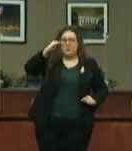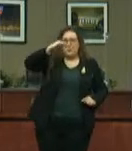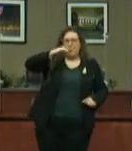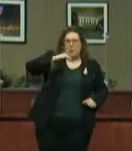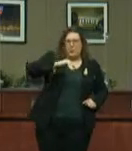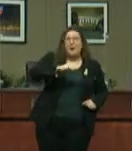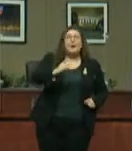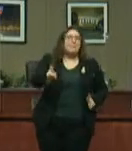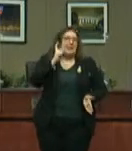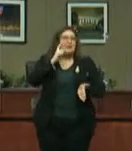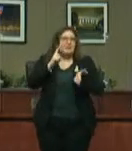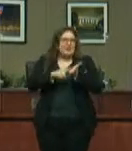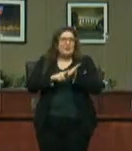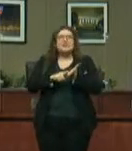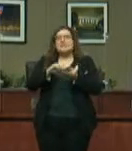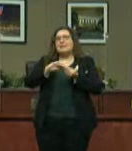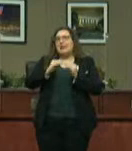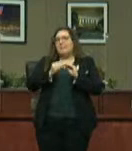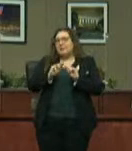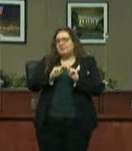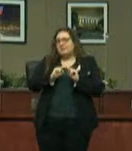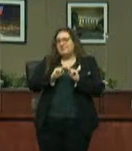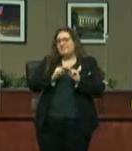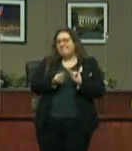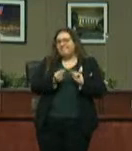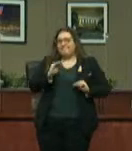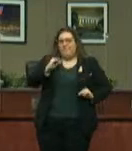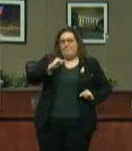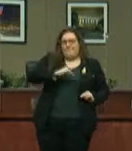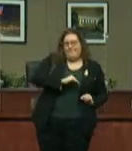time. Now, this is